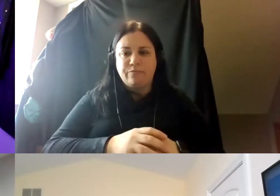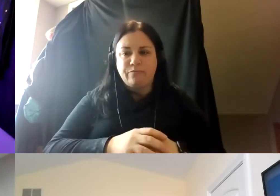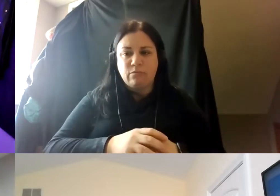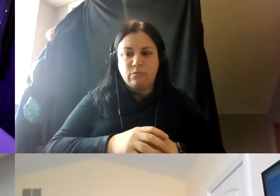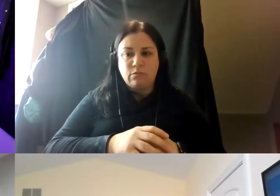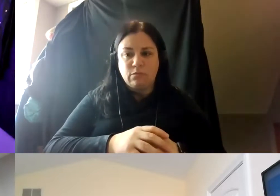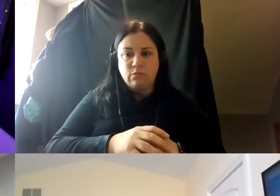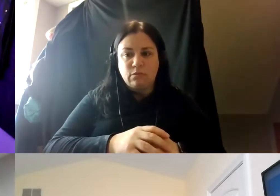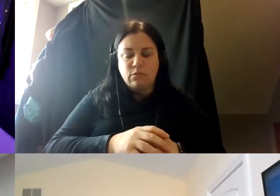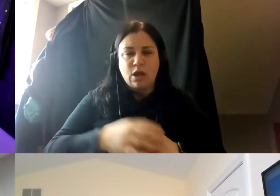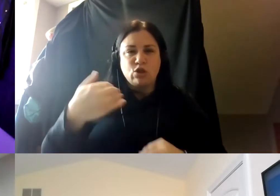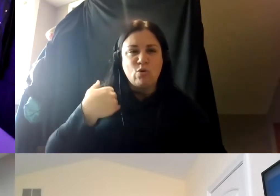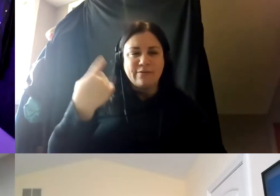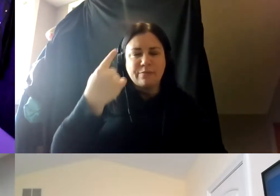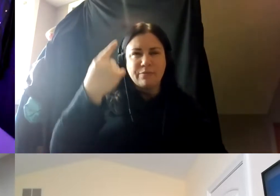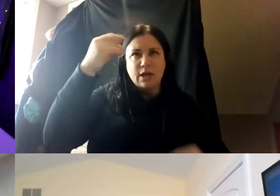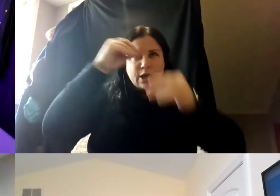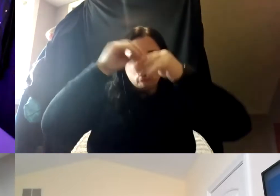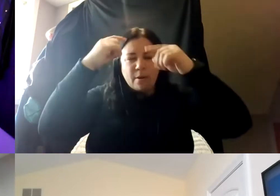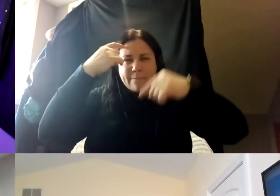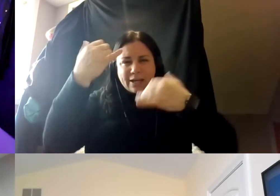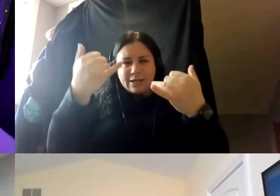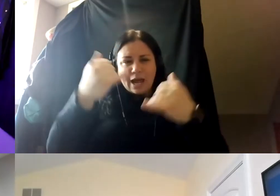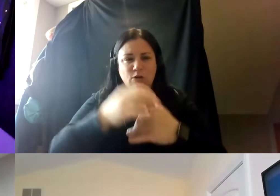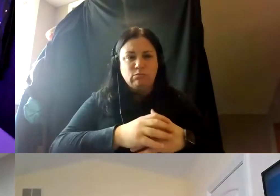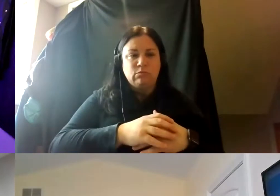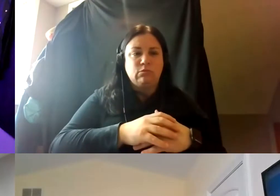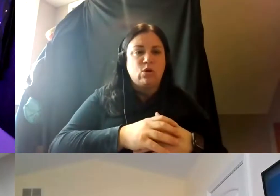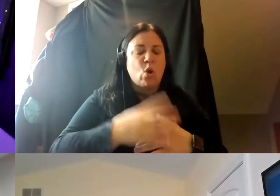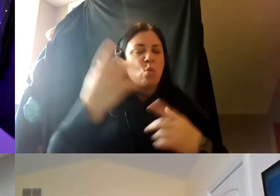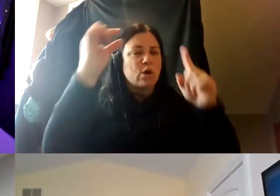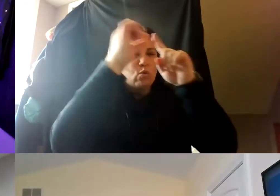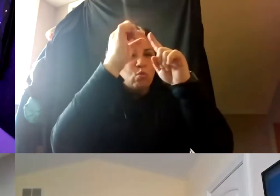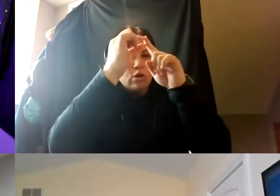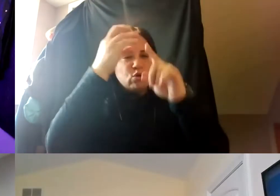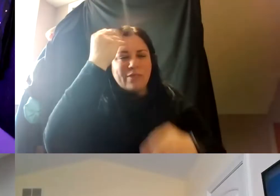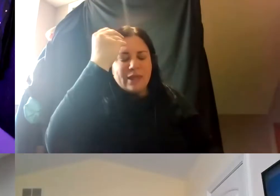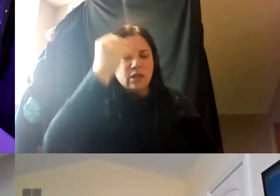now? Yes. Yes, Sherry? Yes. What word are you thinking of now?